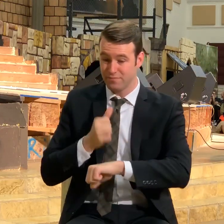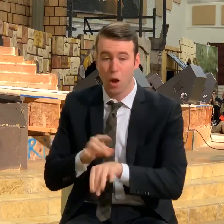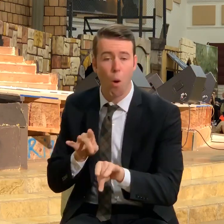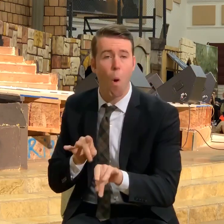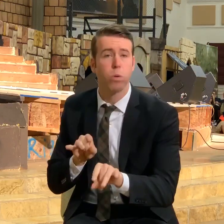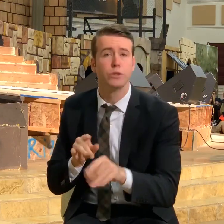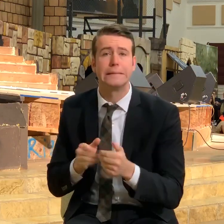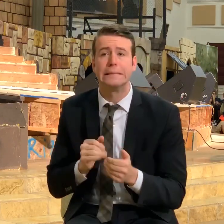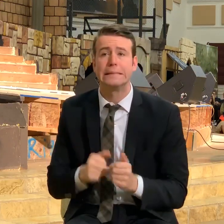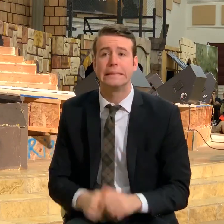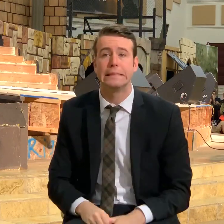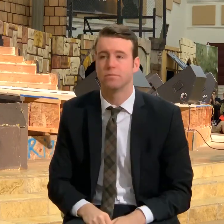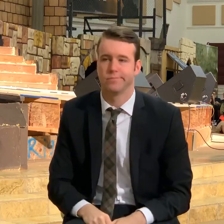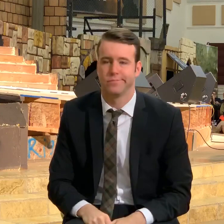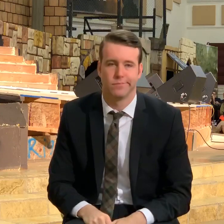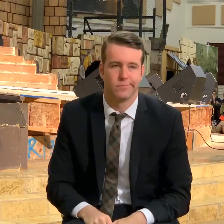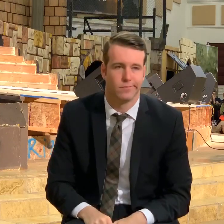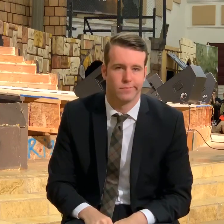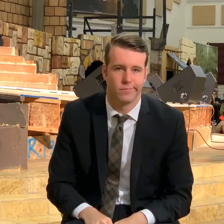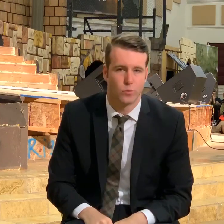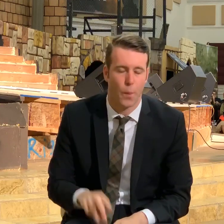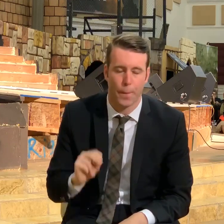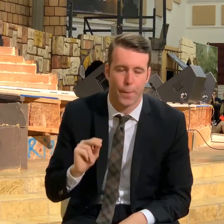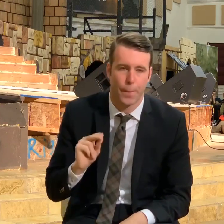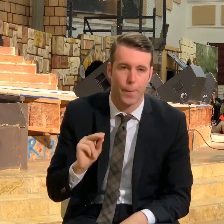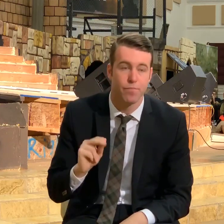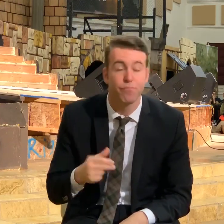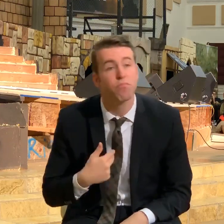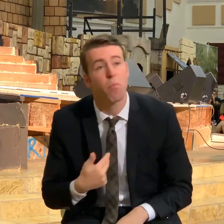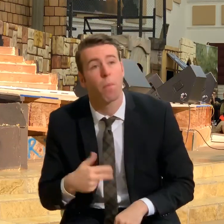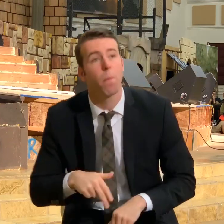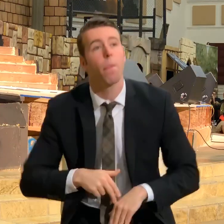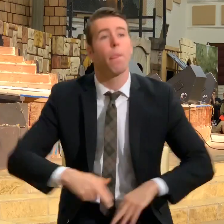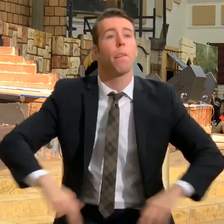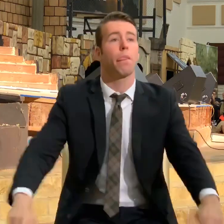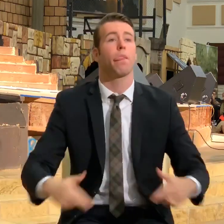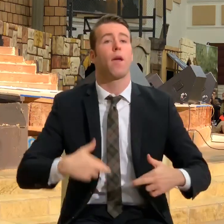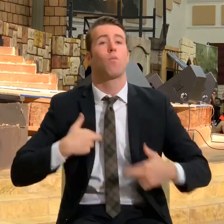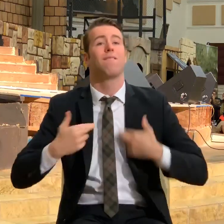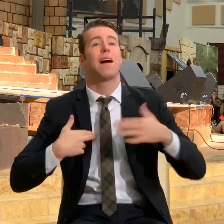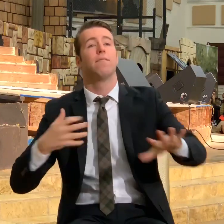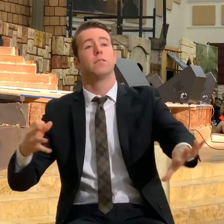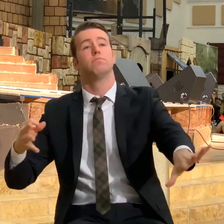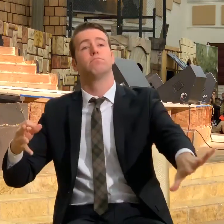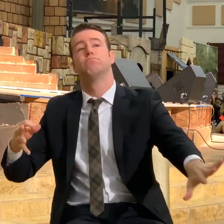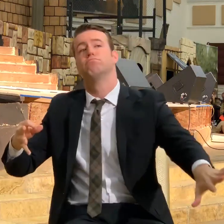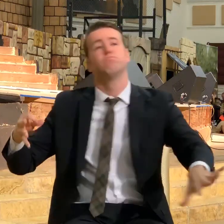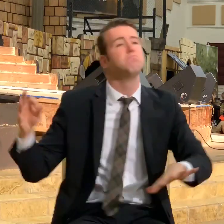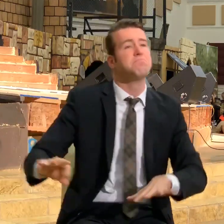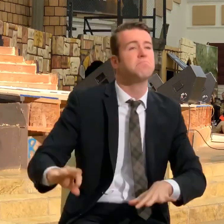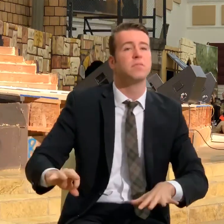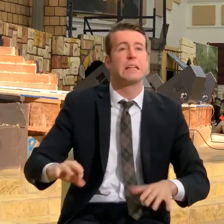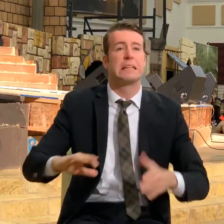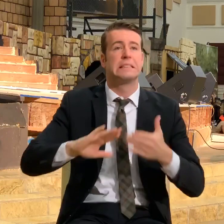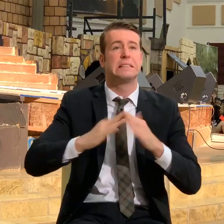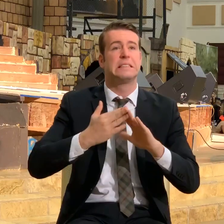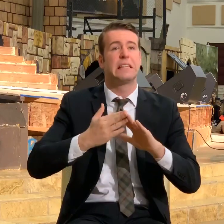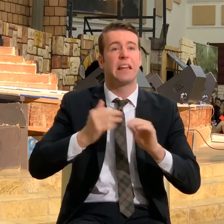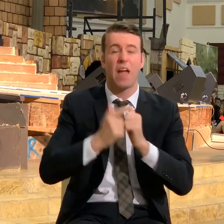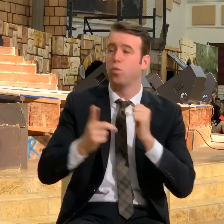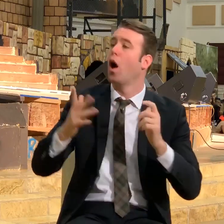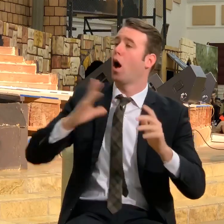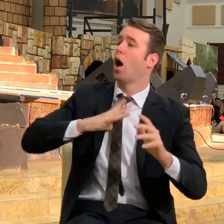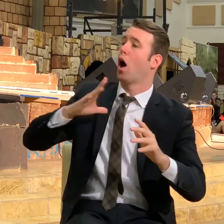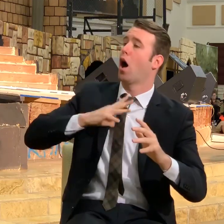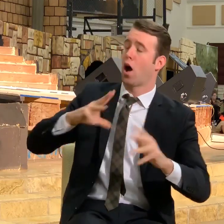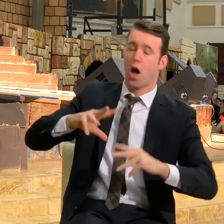easy. Don't think that you're going to get up and preach a revival truth and that everything, that the city fathers are going to open the